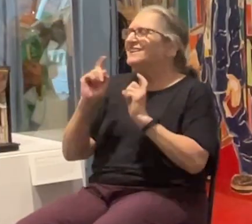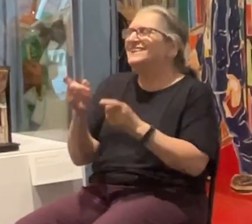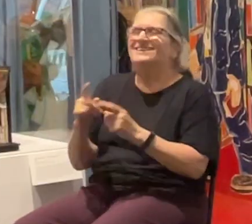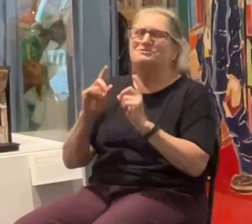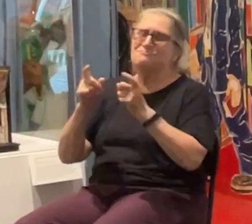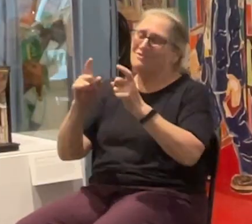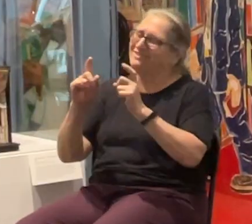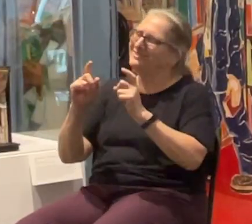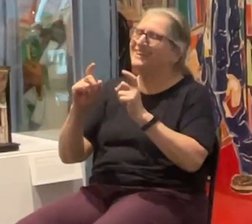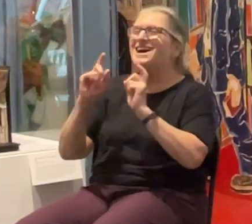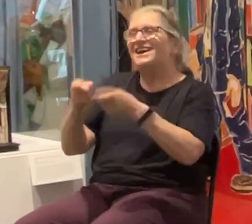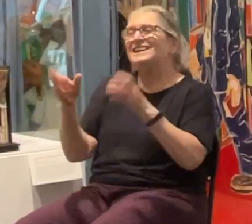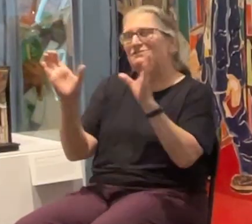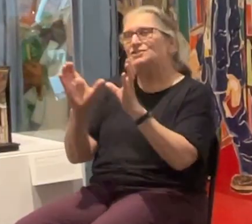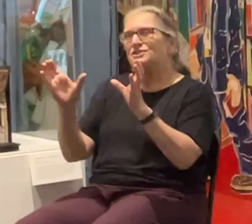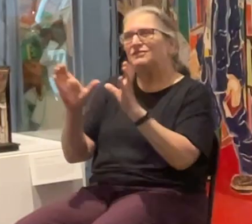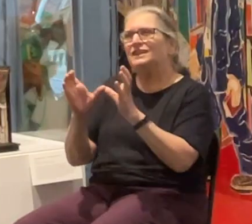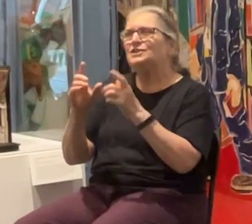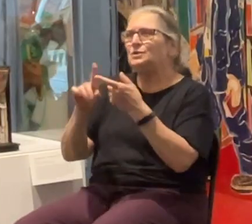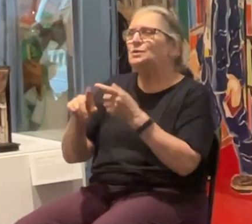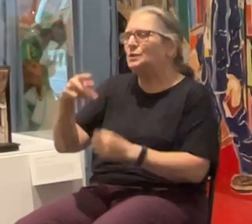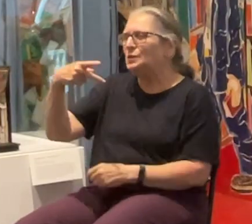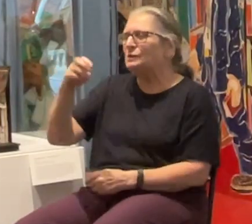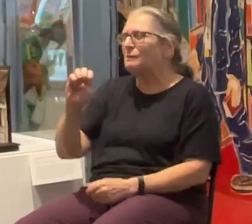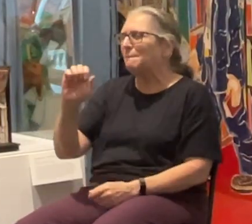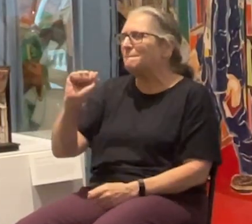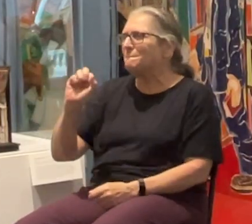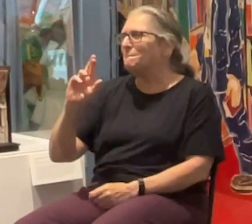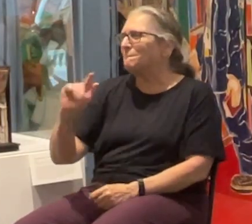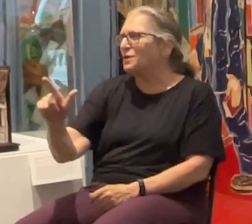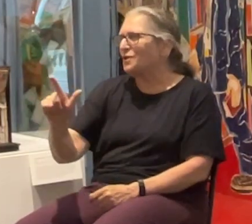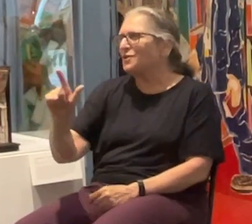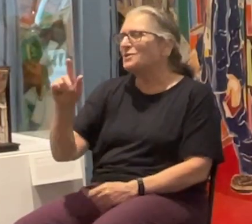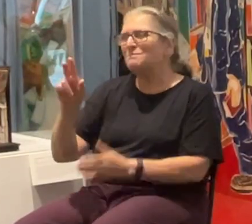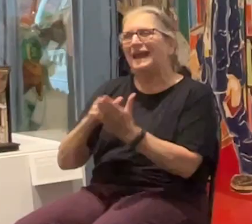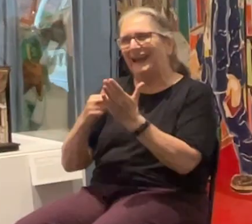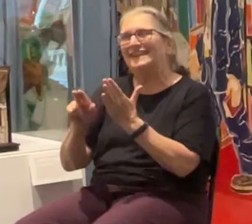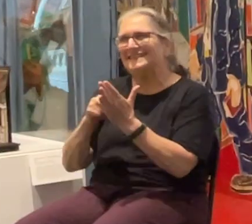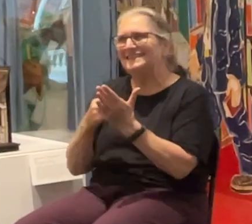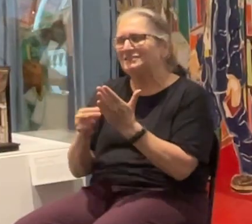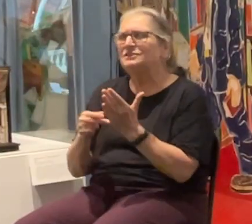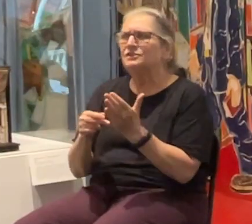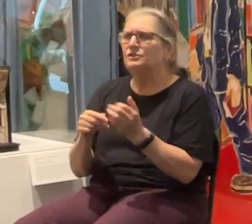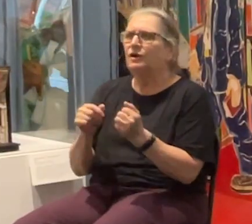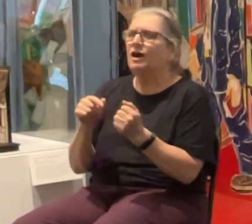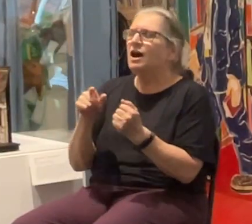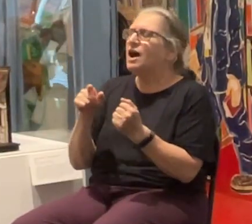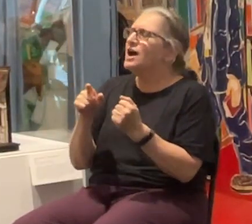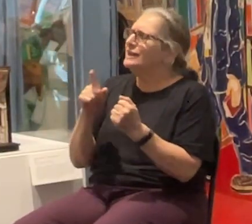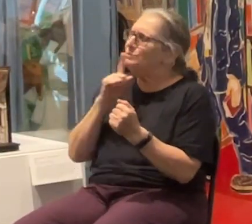still around, for supplies. So, you know, he was generous on that level.